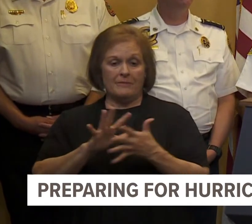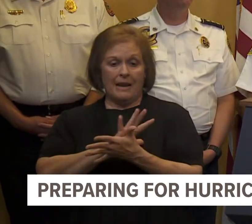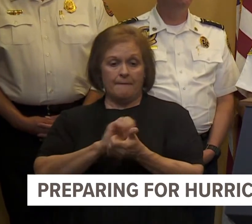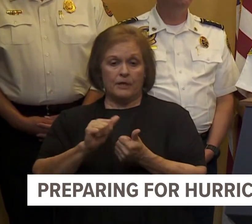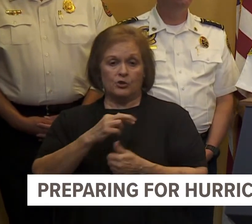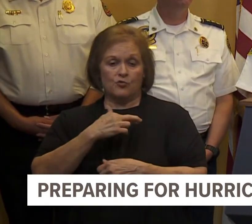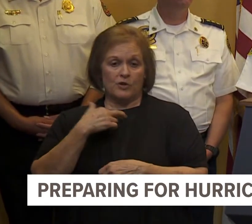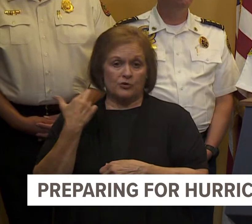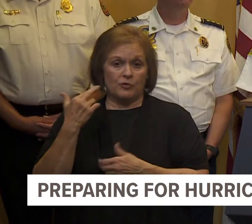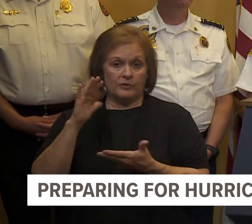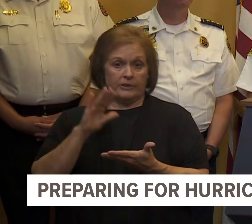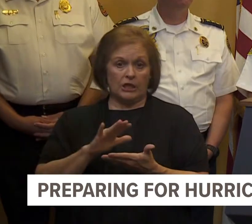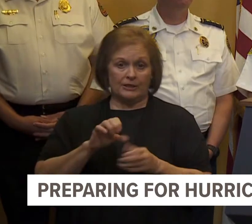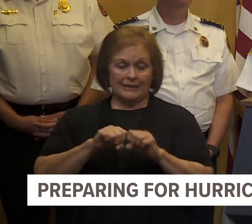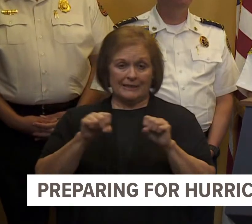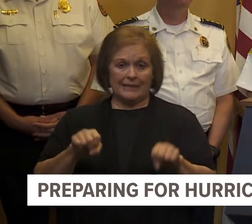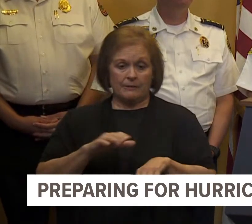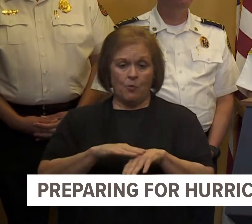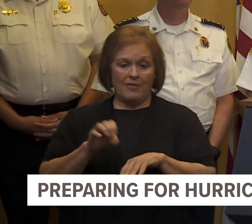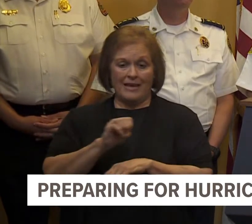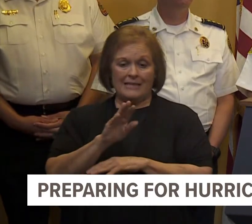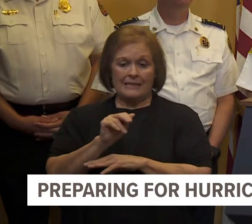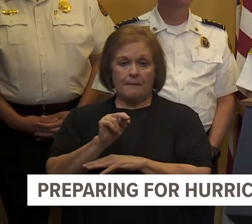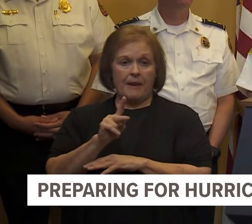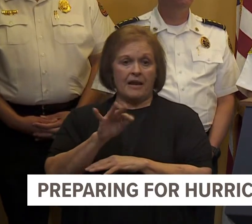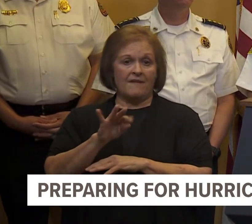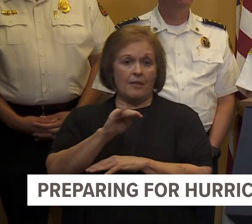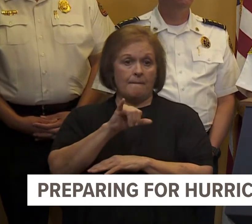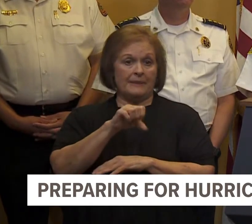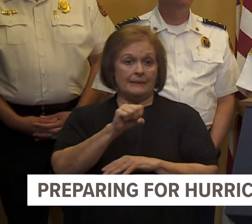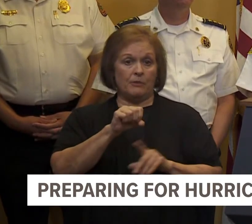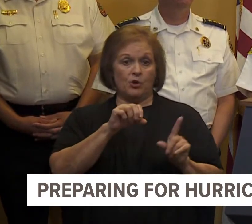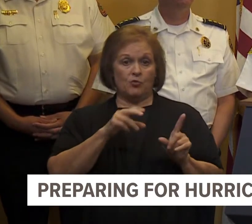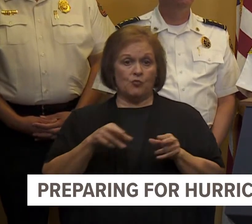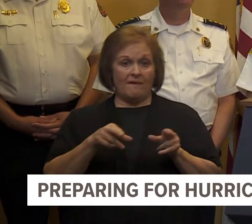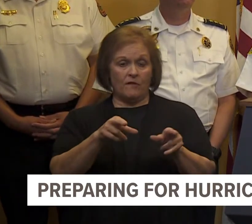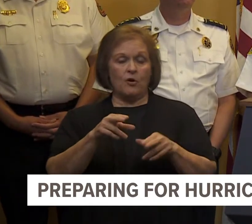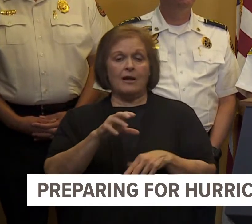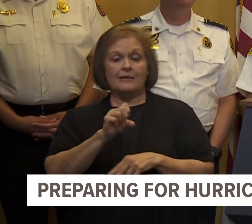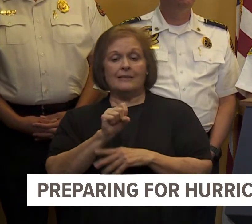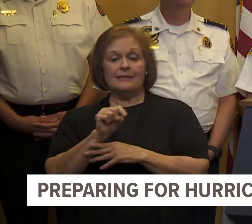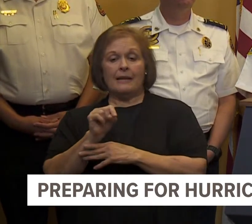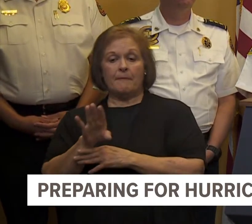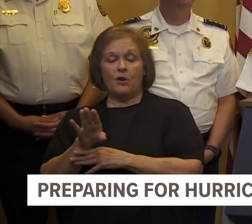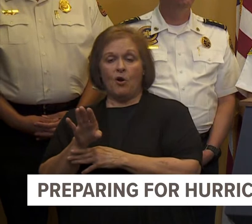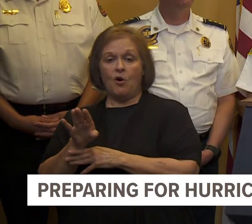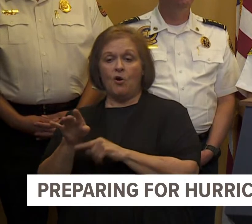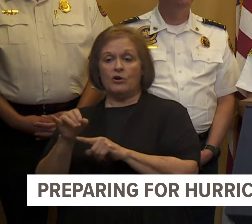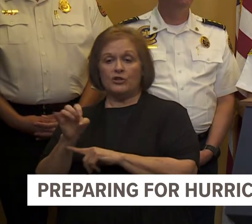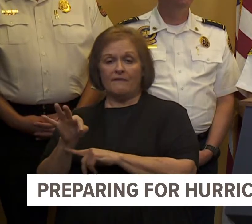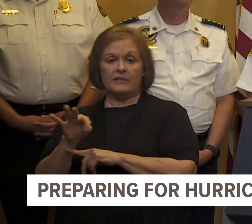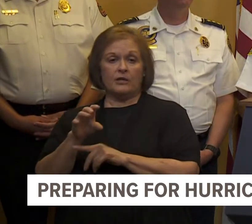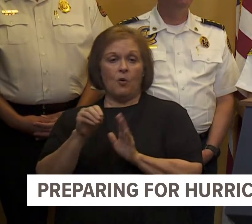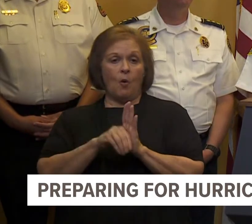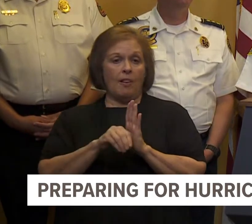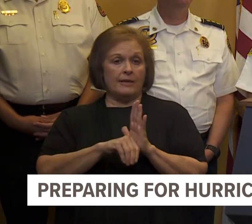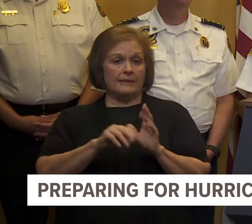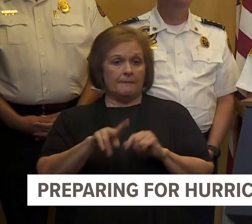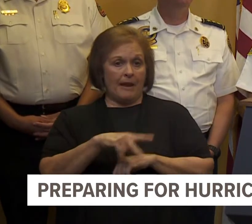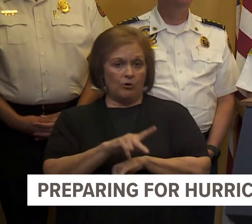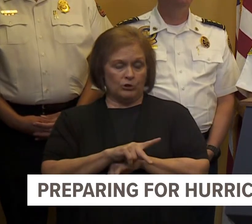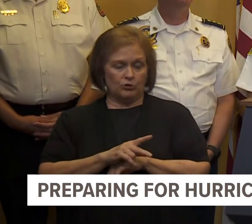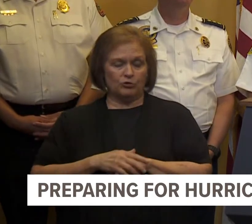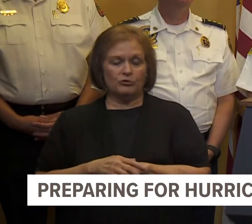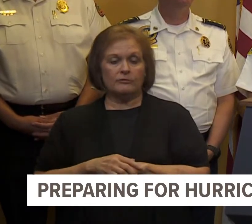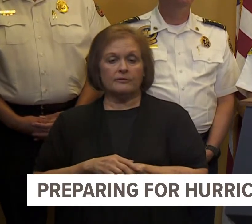damage risk reduction system on the east bank of the Mississippi River and the St. Bernard, Jefferson, and Orleans